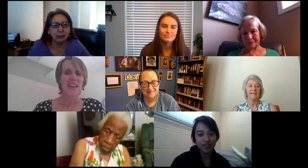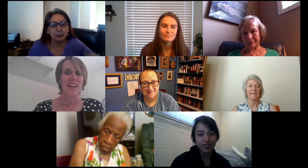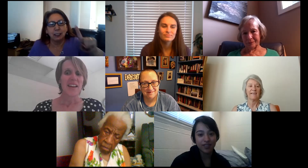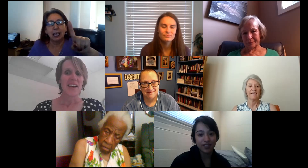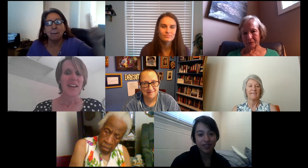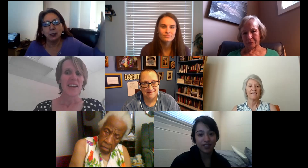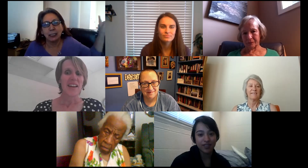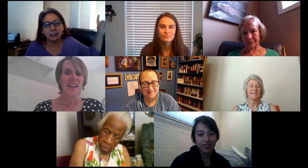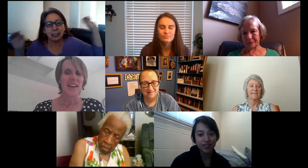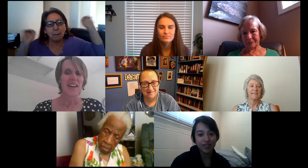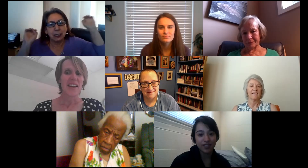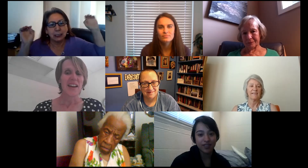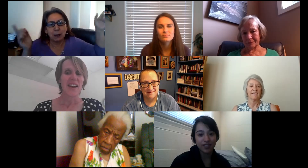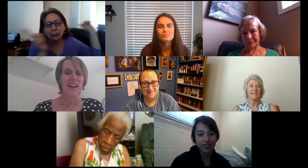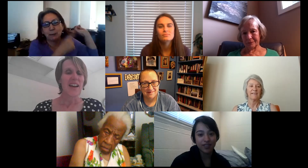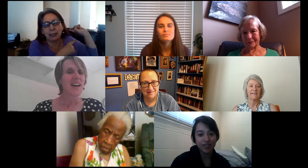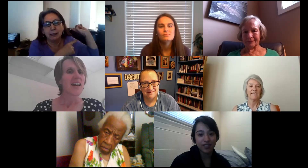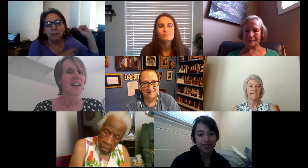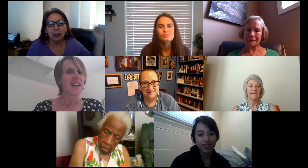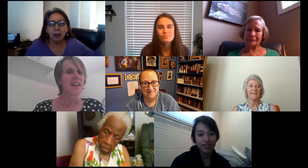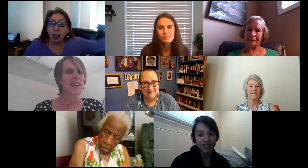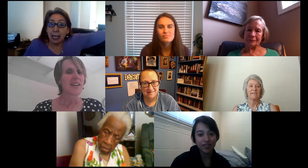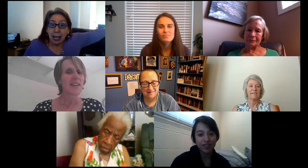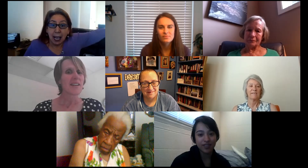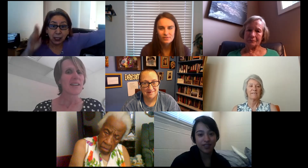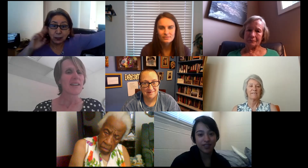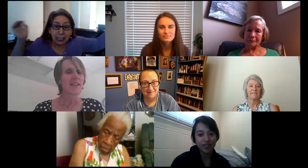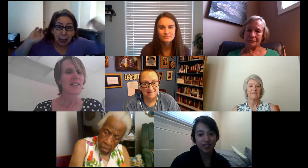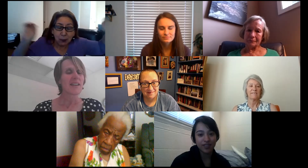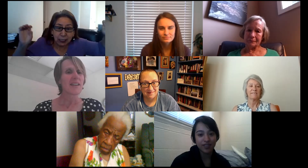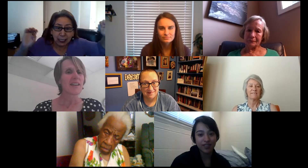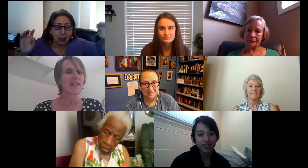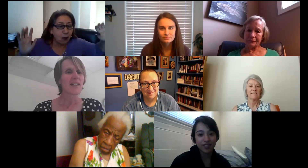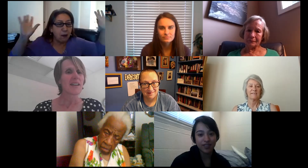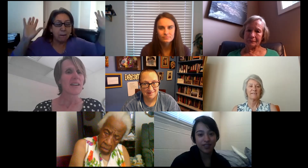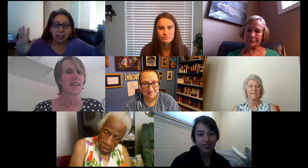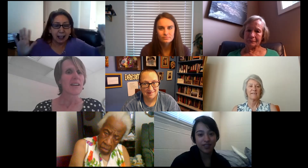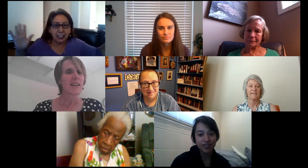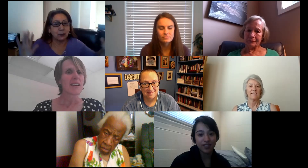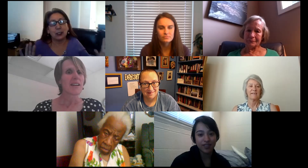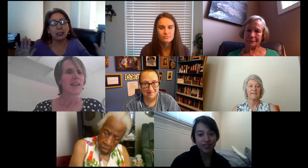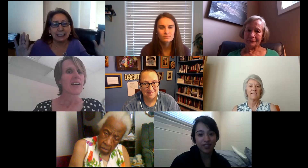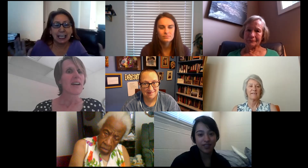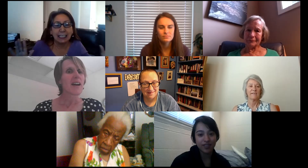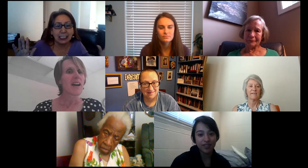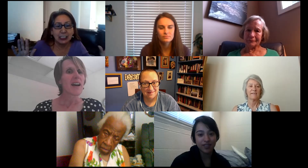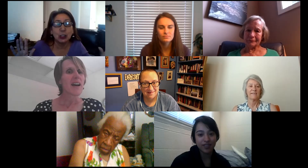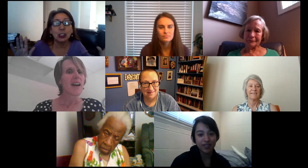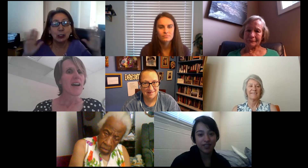an ambulance passed by. I hear the ambulance. Oh my God. She was all excited. She could